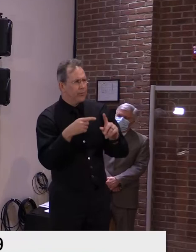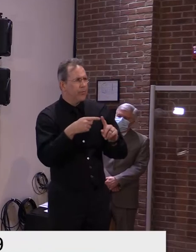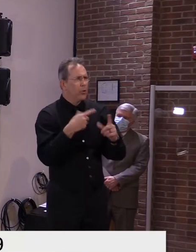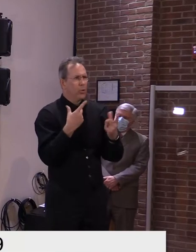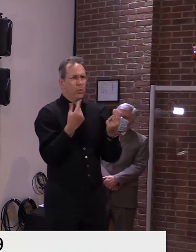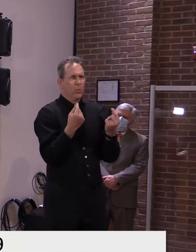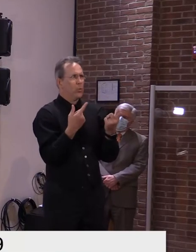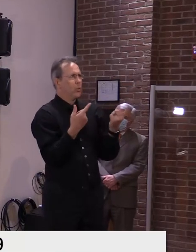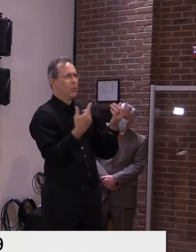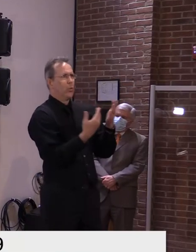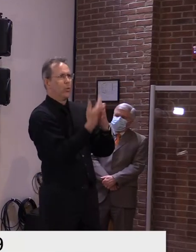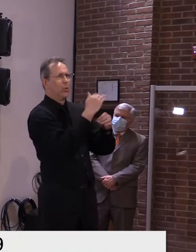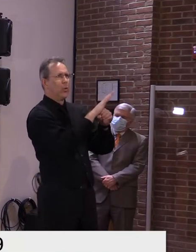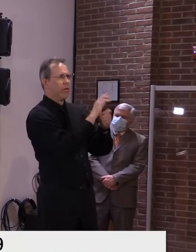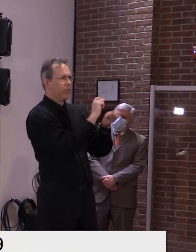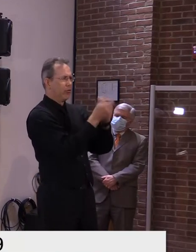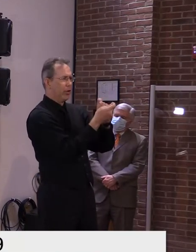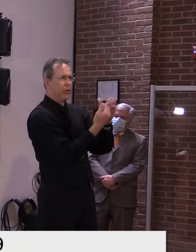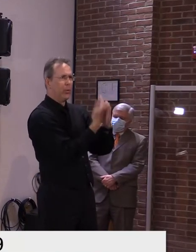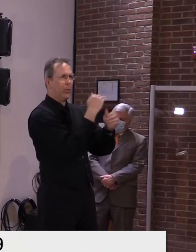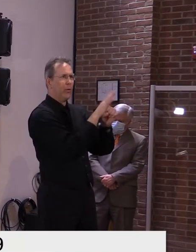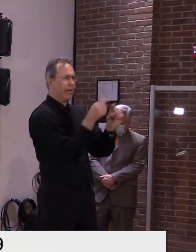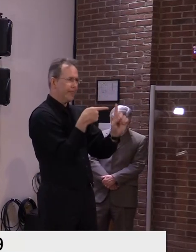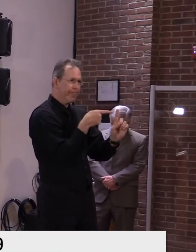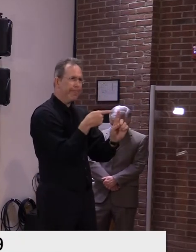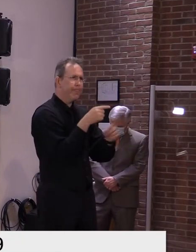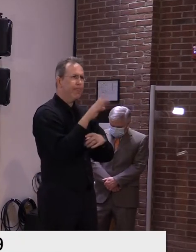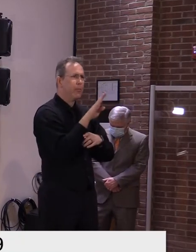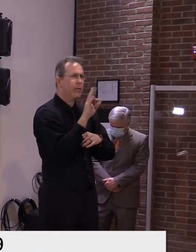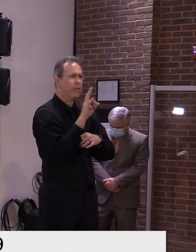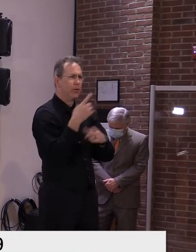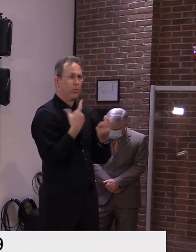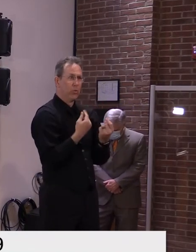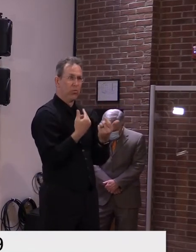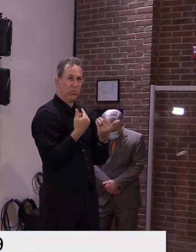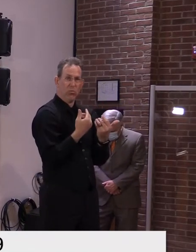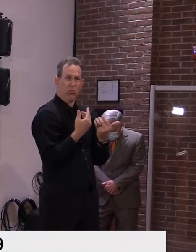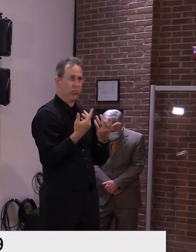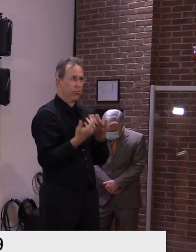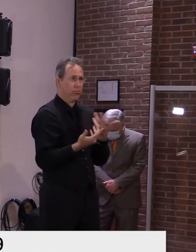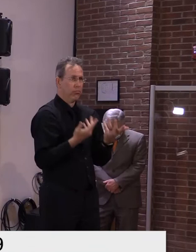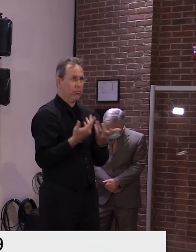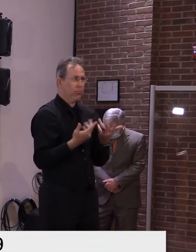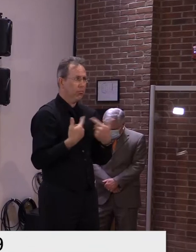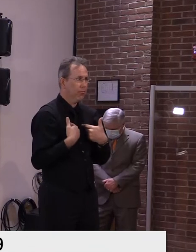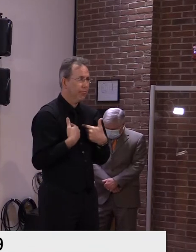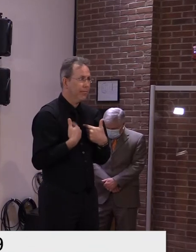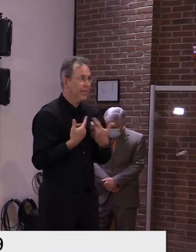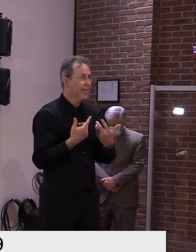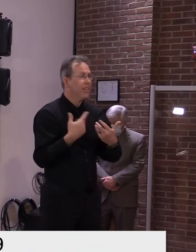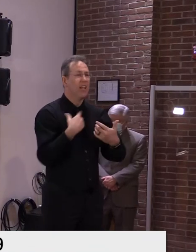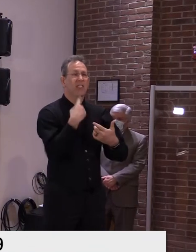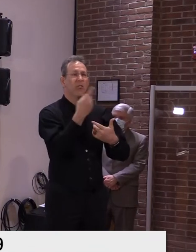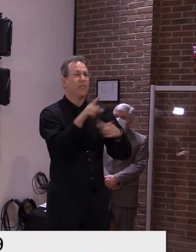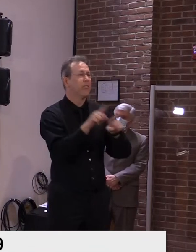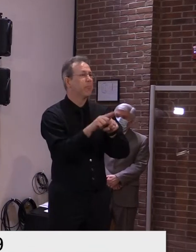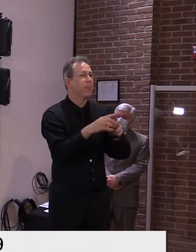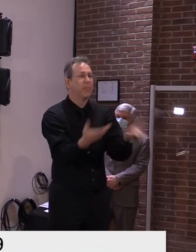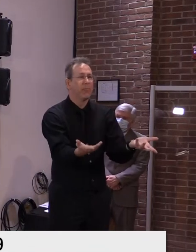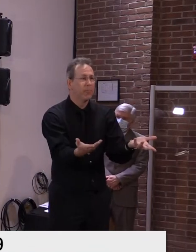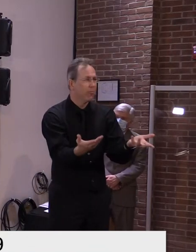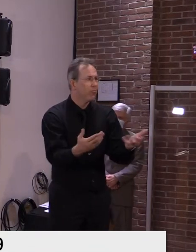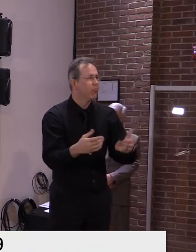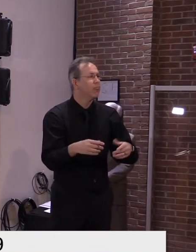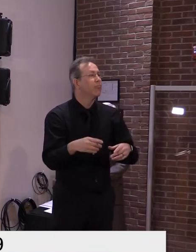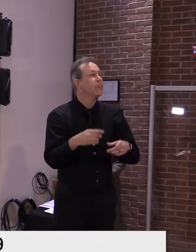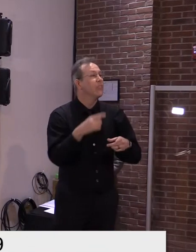been trying to really preach the party line that it's really hard to do more than you're doing if you're